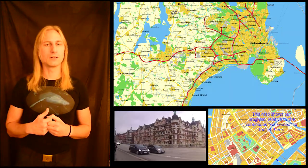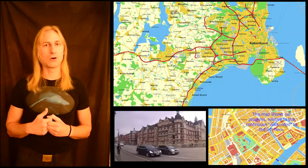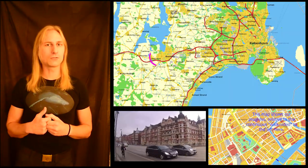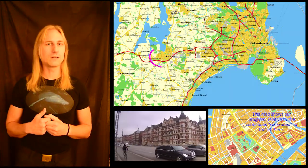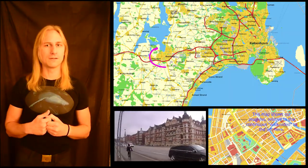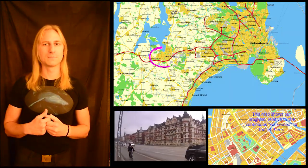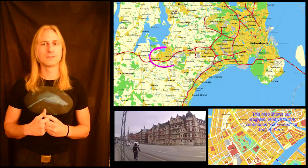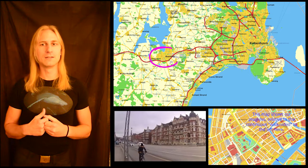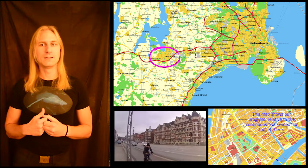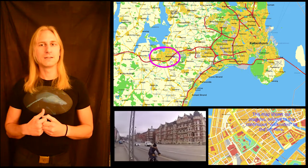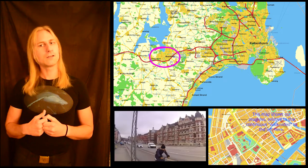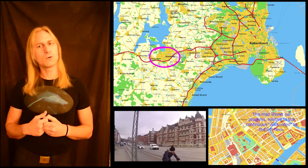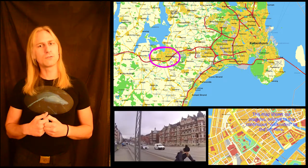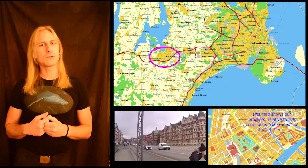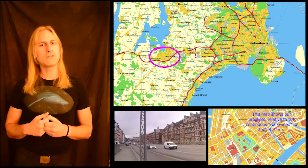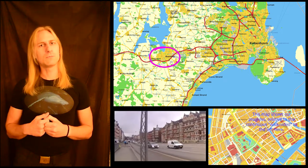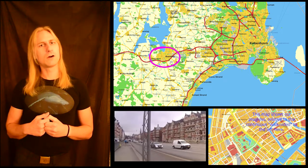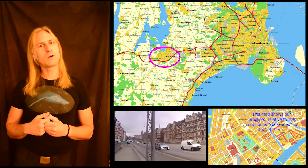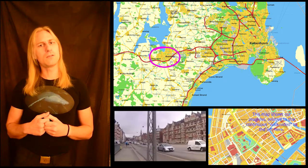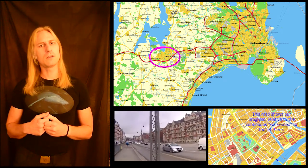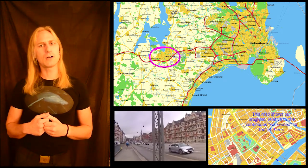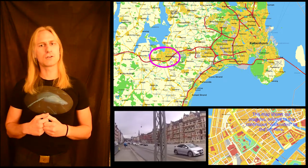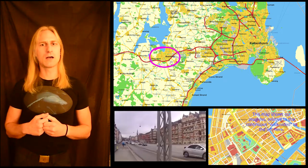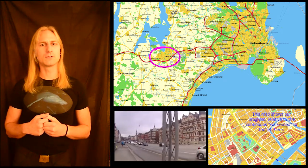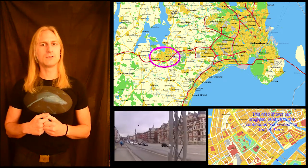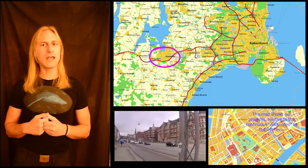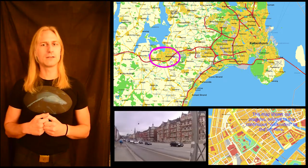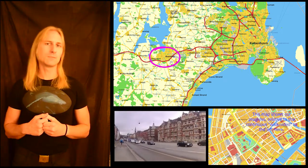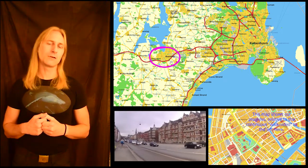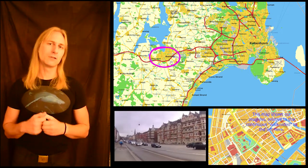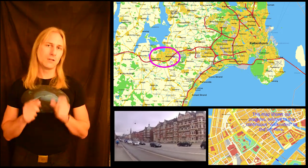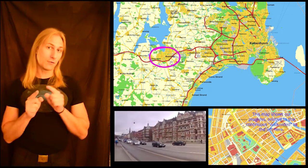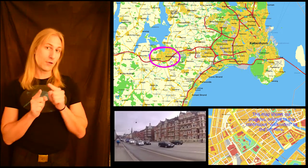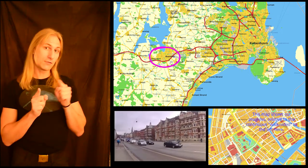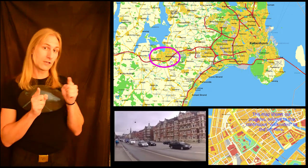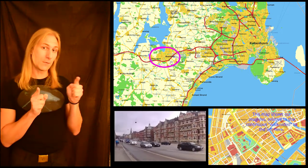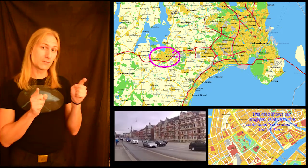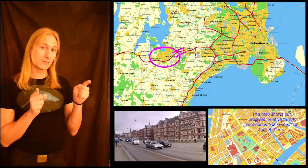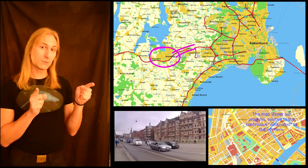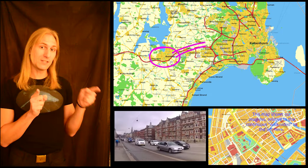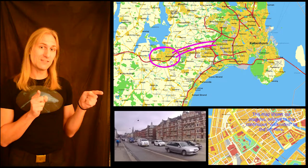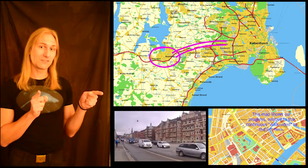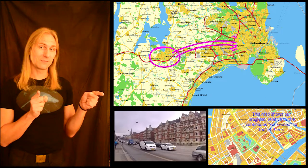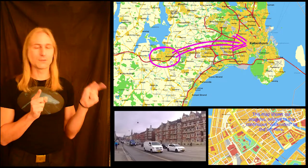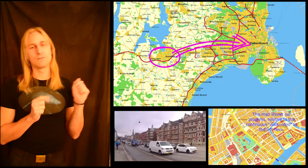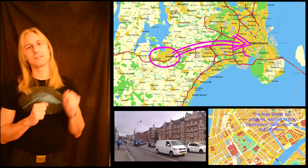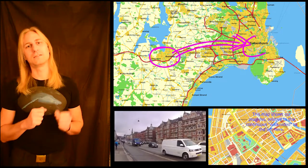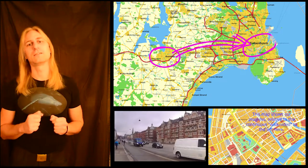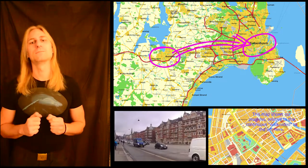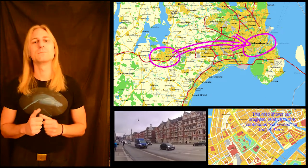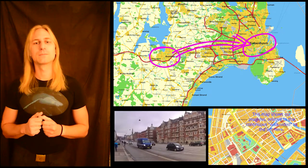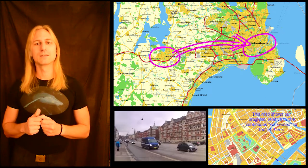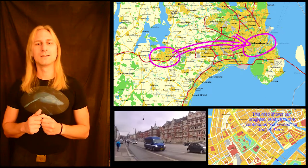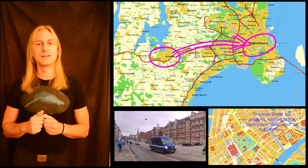bishop in Roskilde, and also gave him a rather large amount of land about 30 kilometers to the east of that